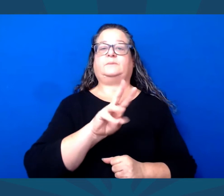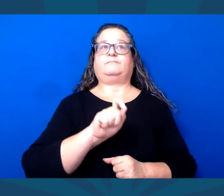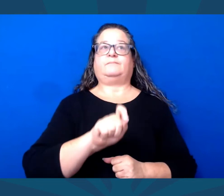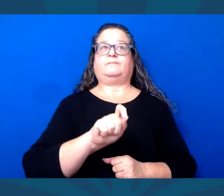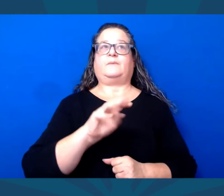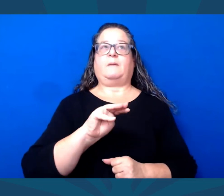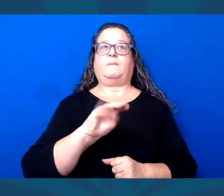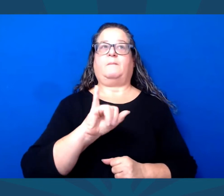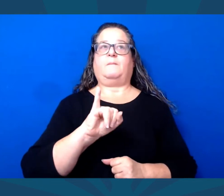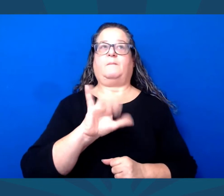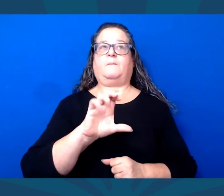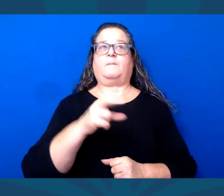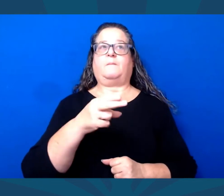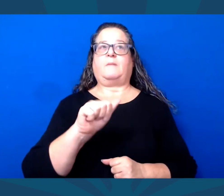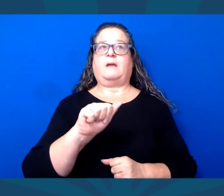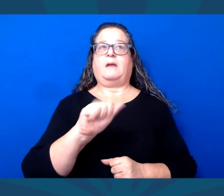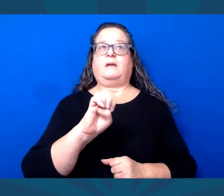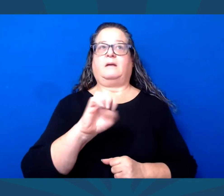Website,